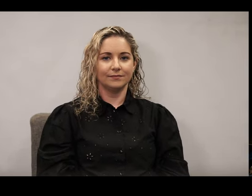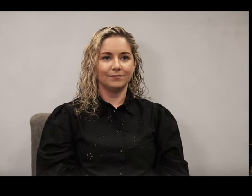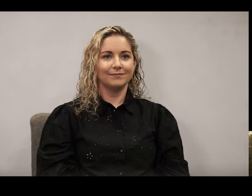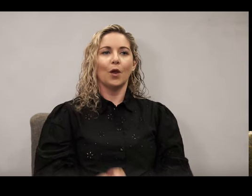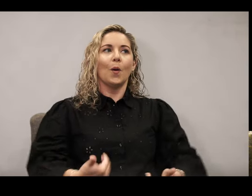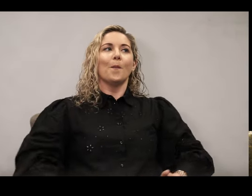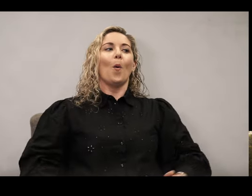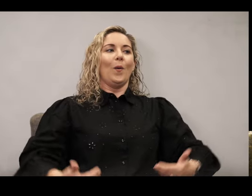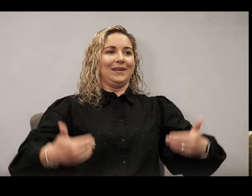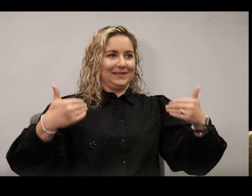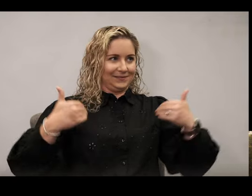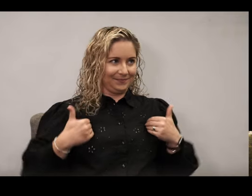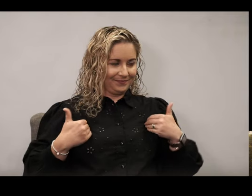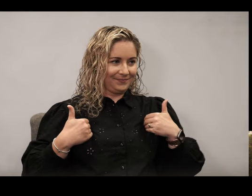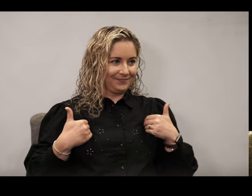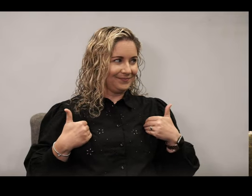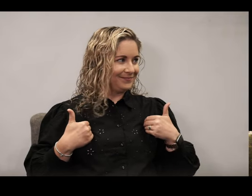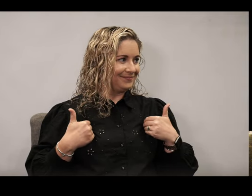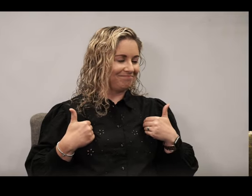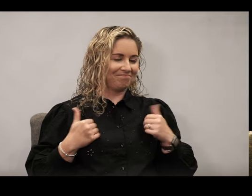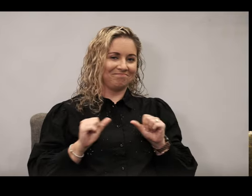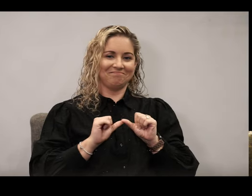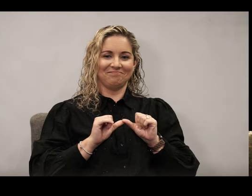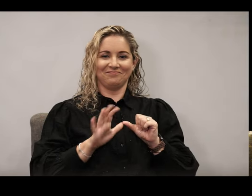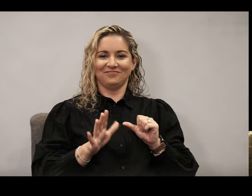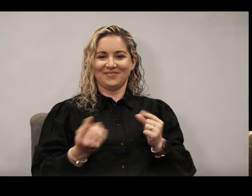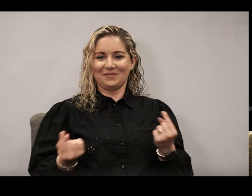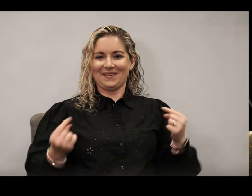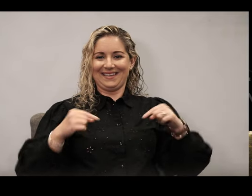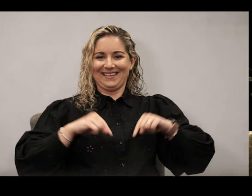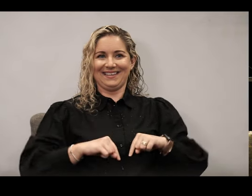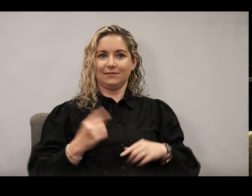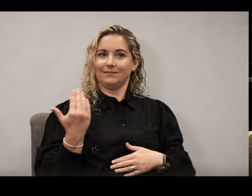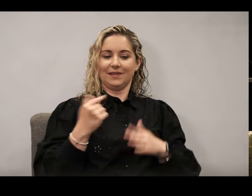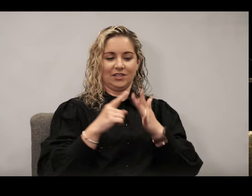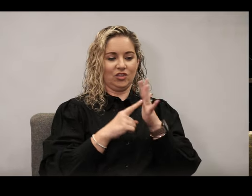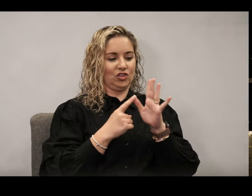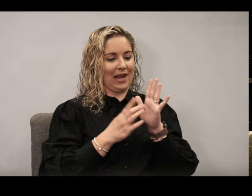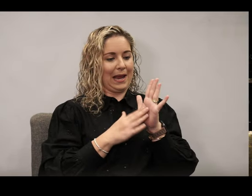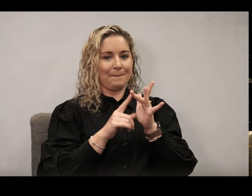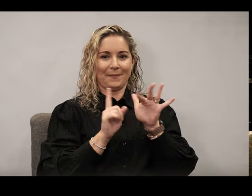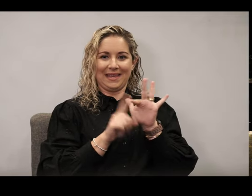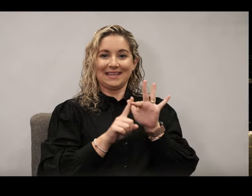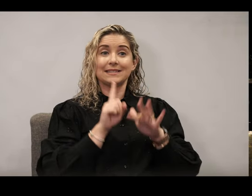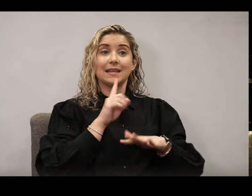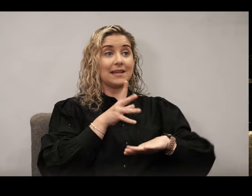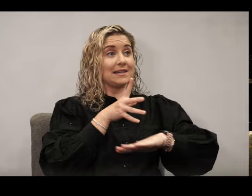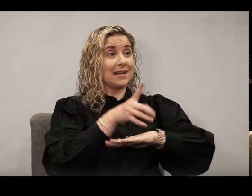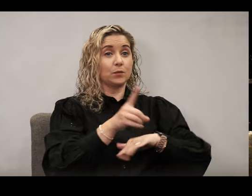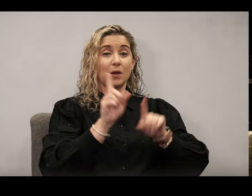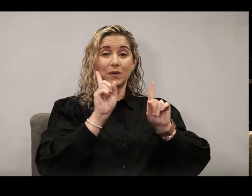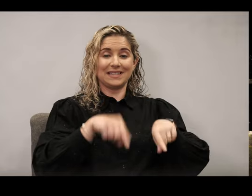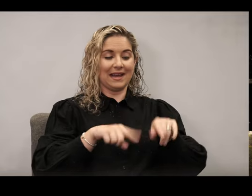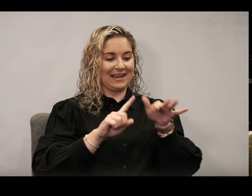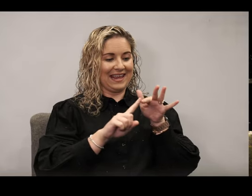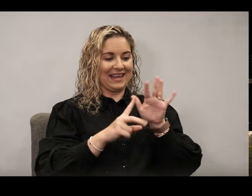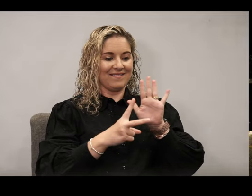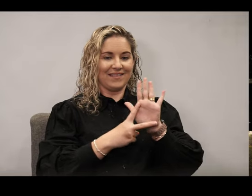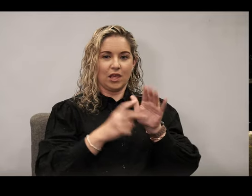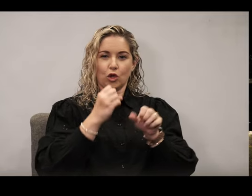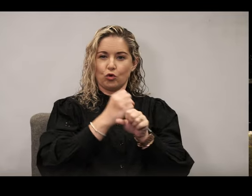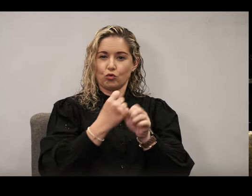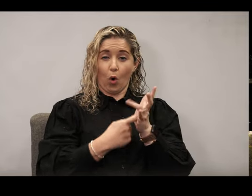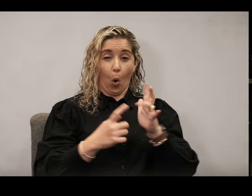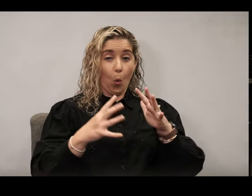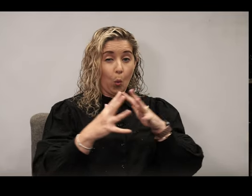Morning, everyone. Great to be here. As Jamie said, next week we get into EV Grow, and you'll notice you have one of these on each of your seats. It'd be